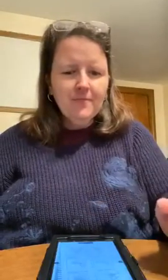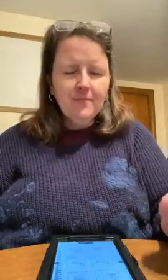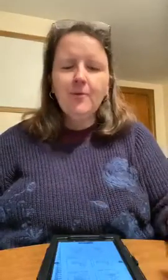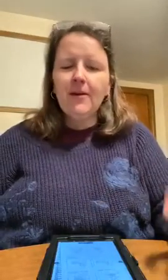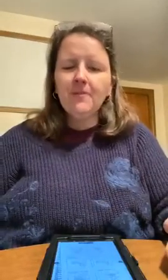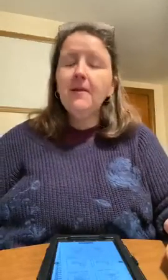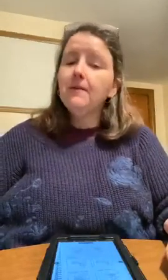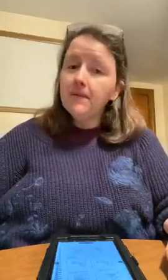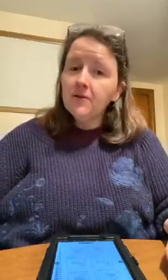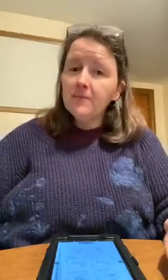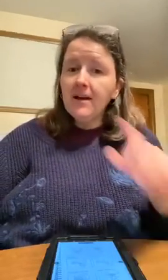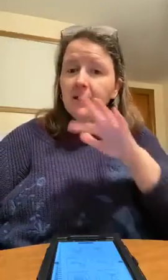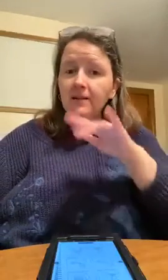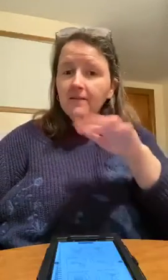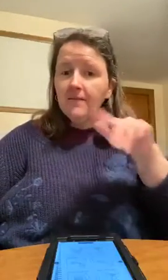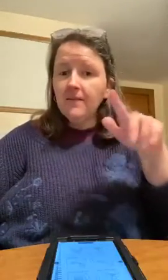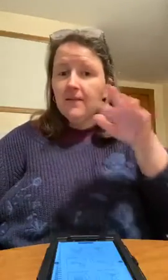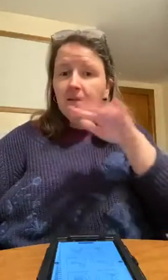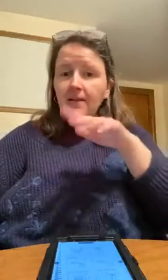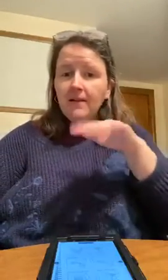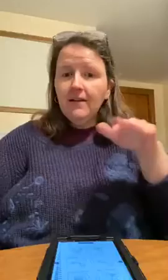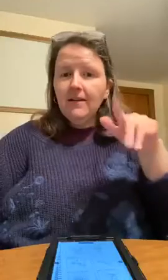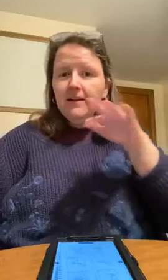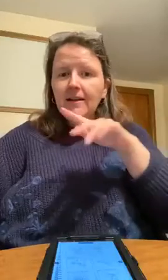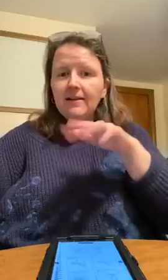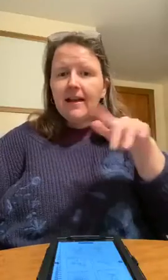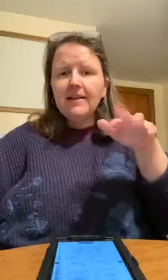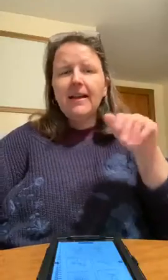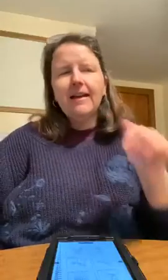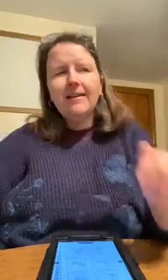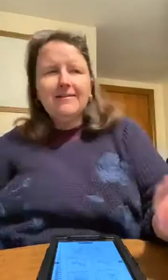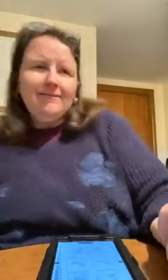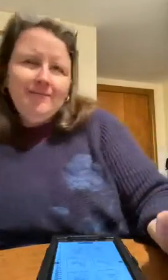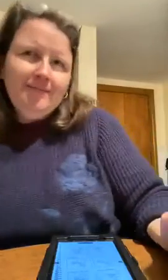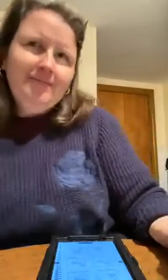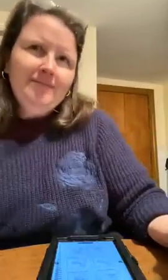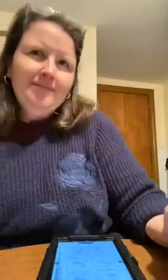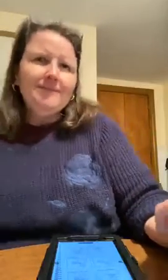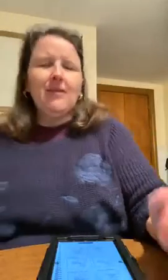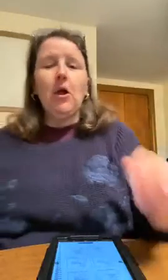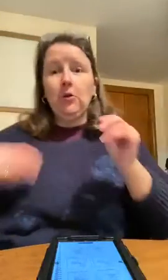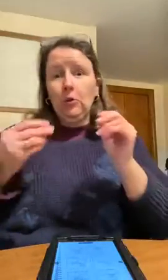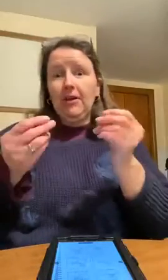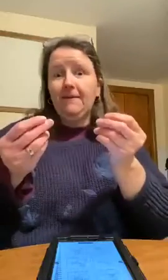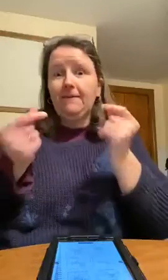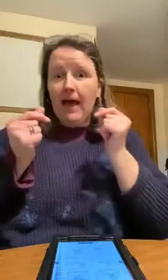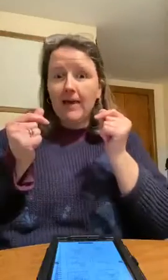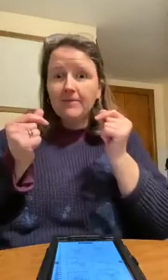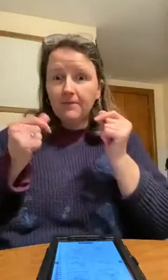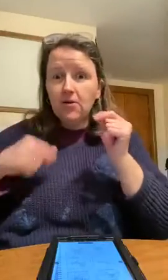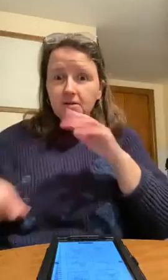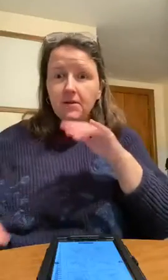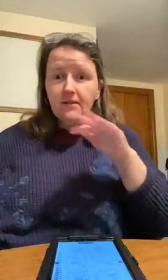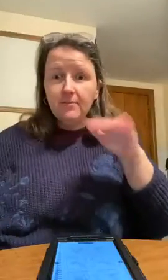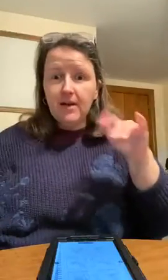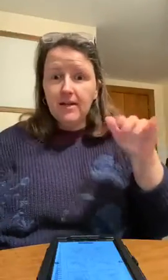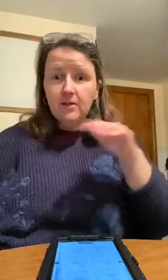Okay. Fingerspell. It's kind of like the really fast version of spelling with